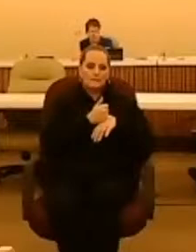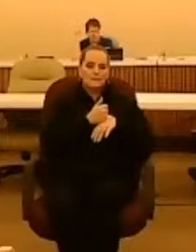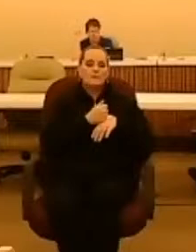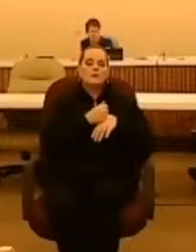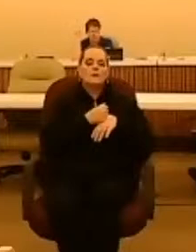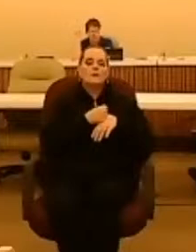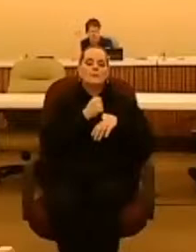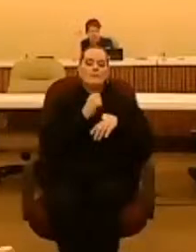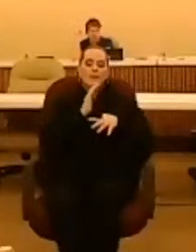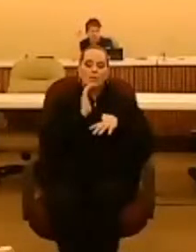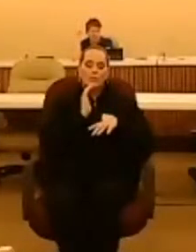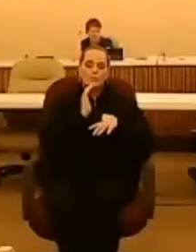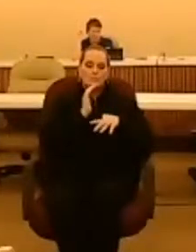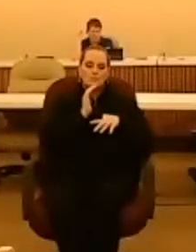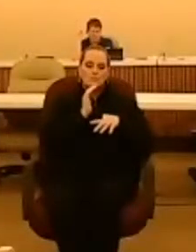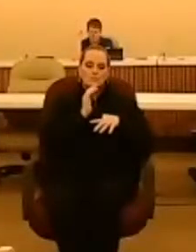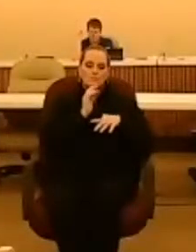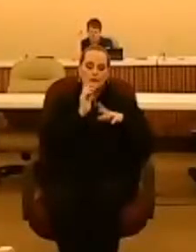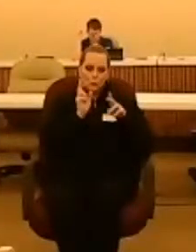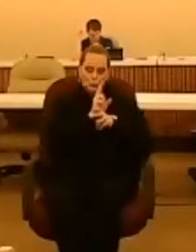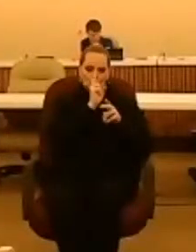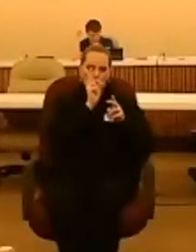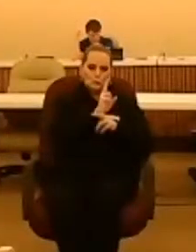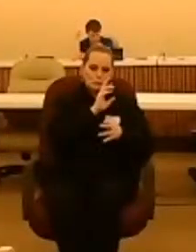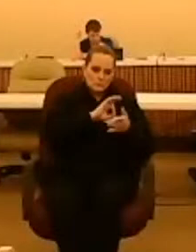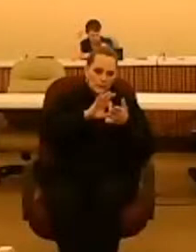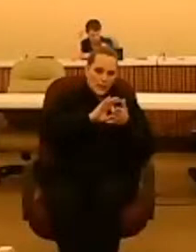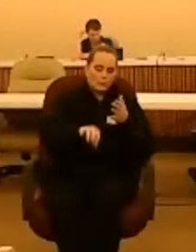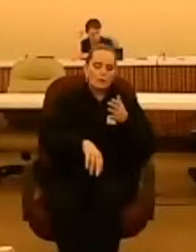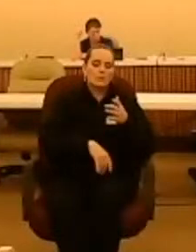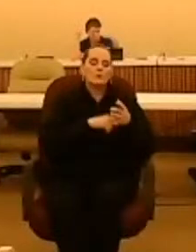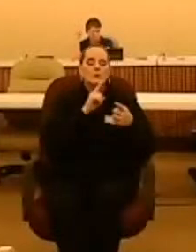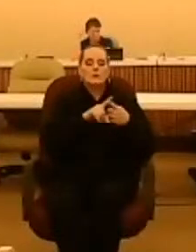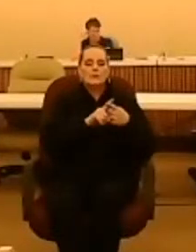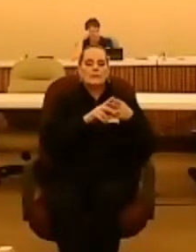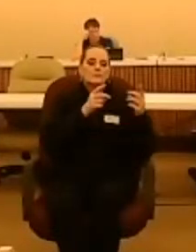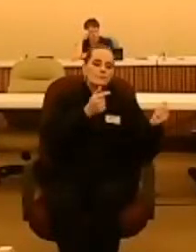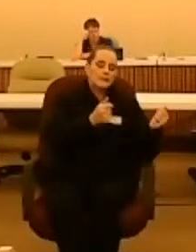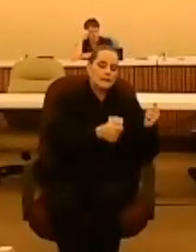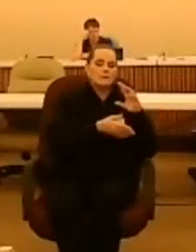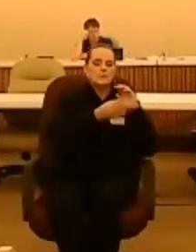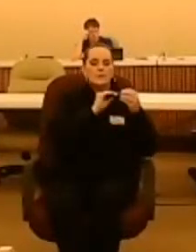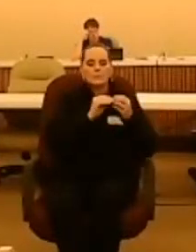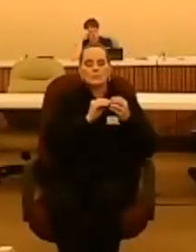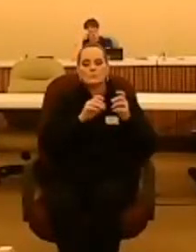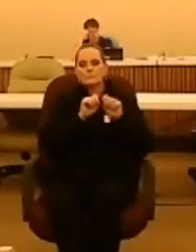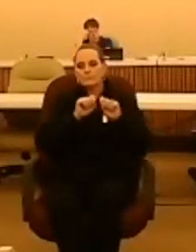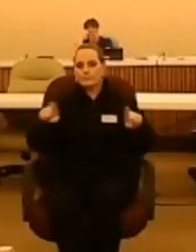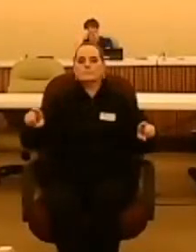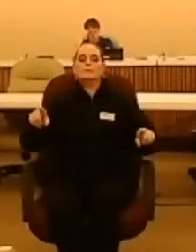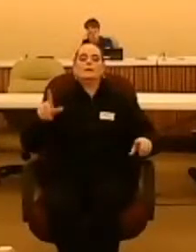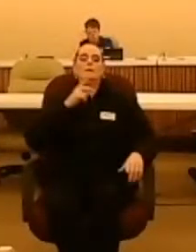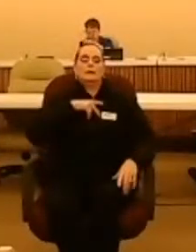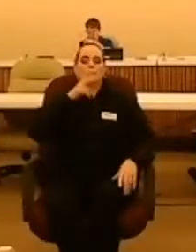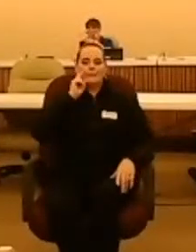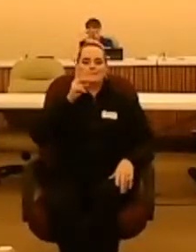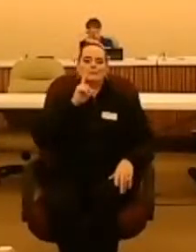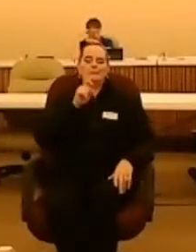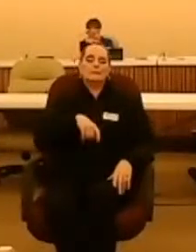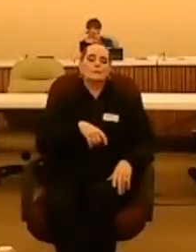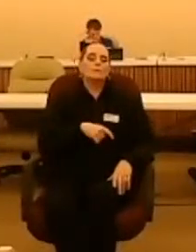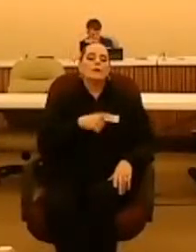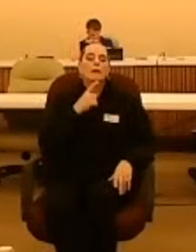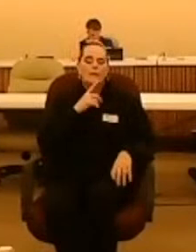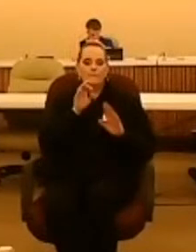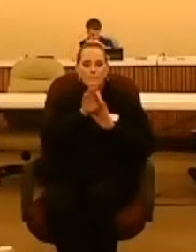out there. It counts speed, numbers, distribution, and if they see that it warrants, they have formulas